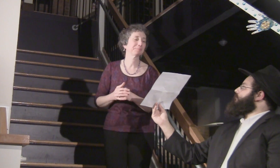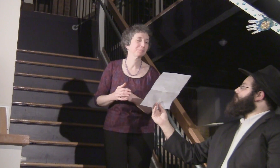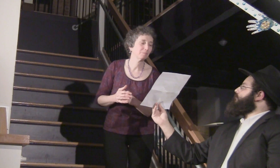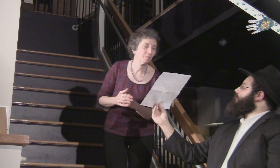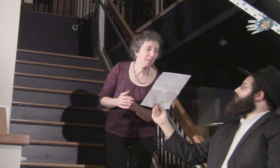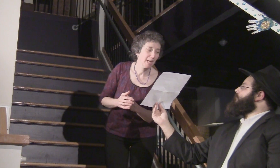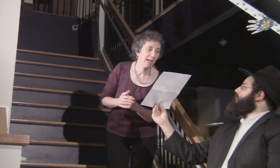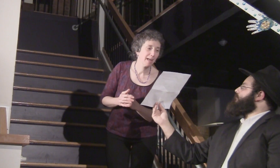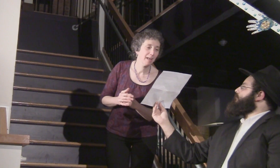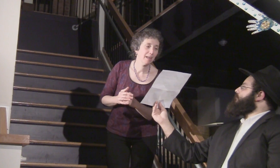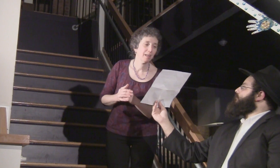group specifically.